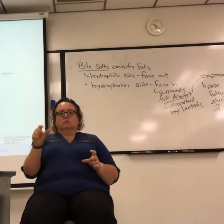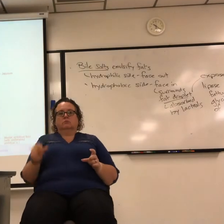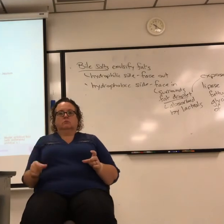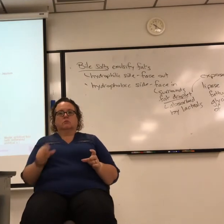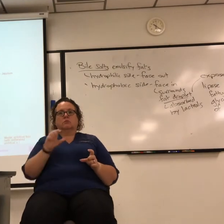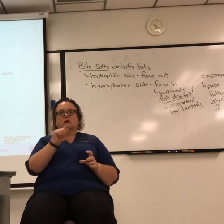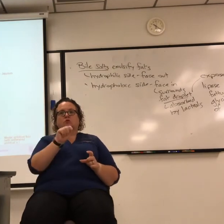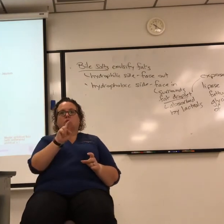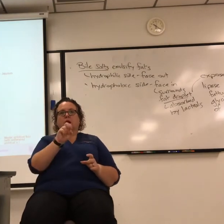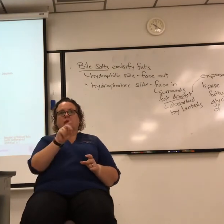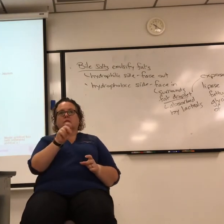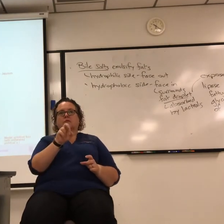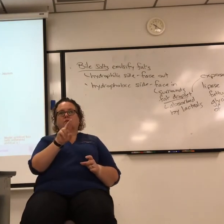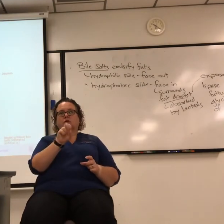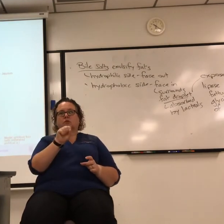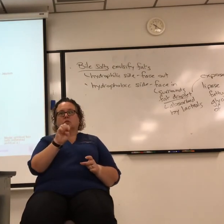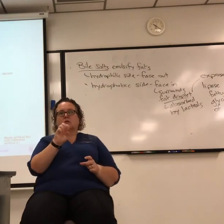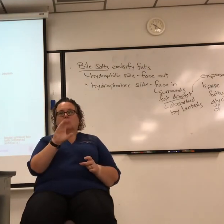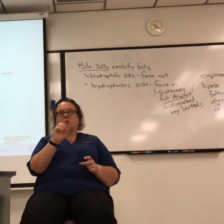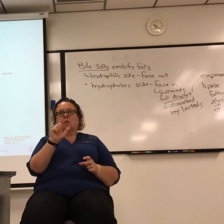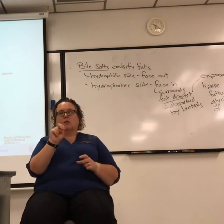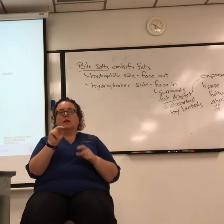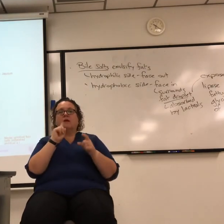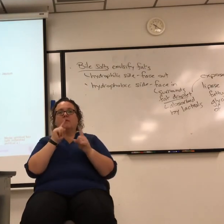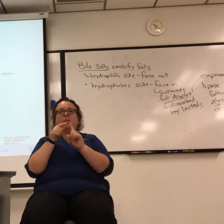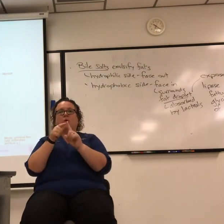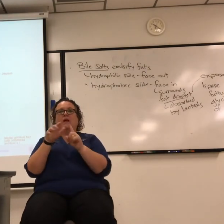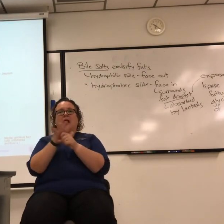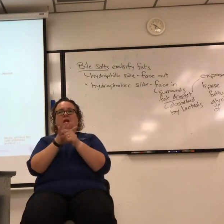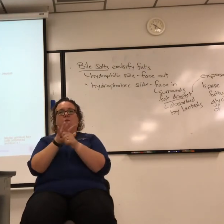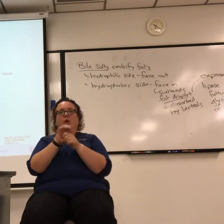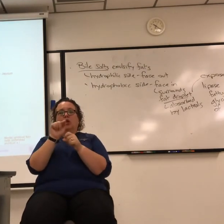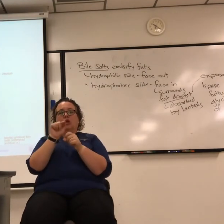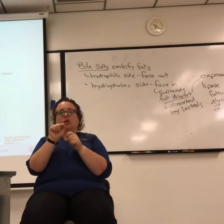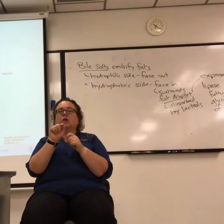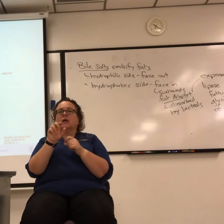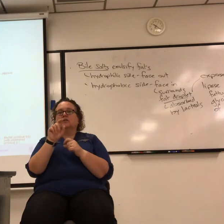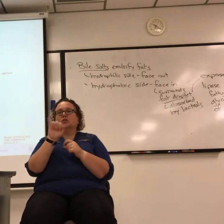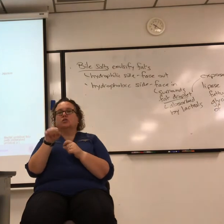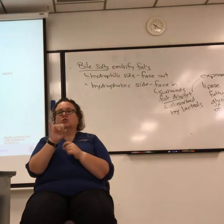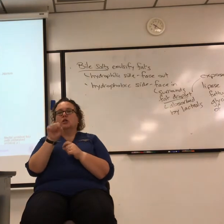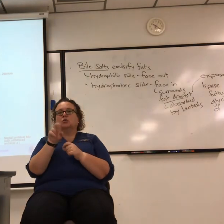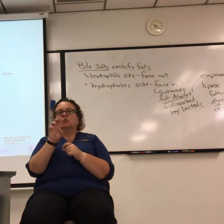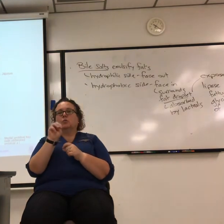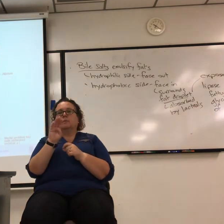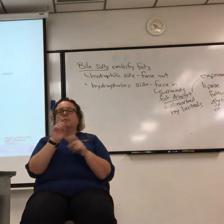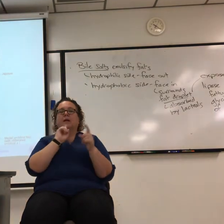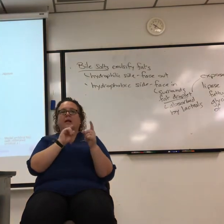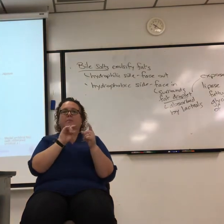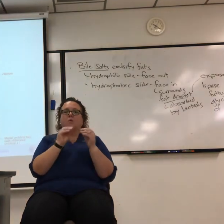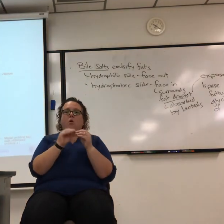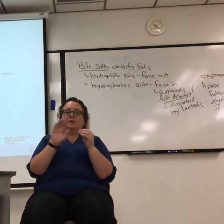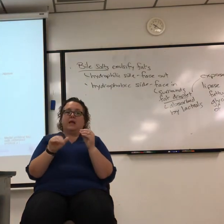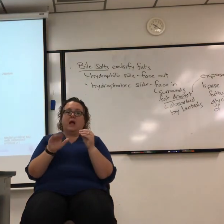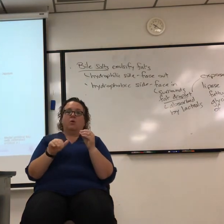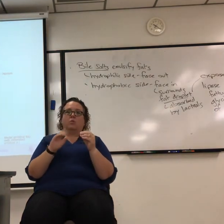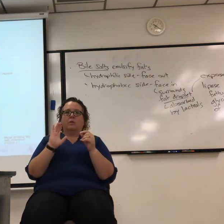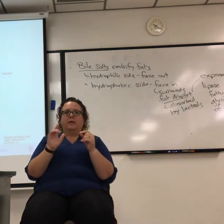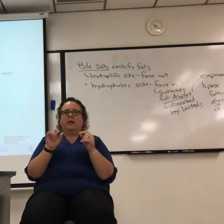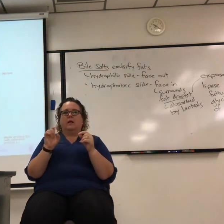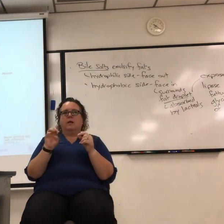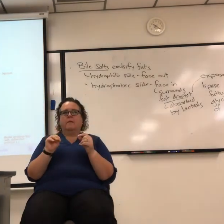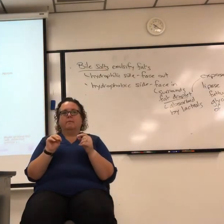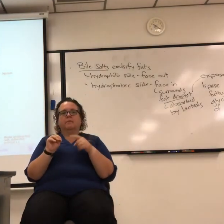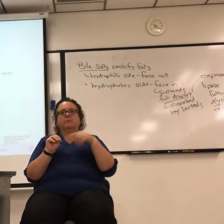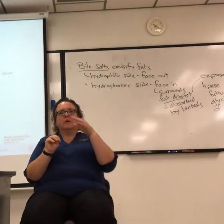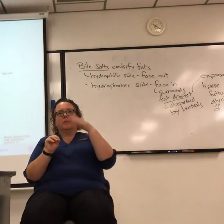If I point to innards anywhere up here, it's jejunum. Anymore down there, it's ileum. Okay, so general locations, jejunum up